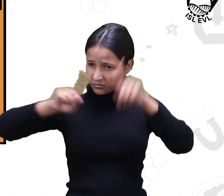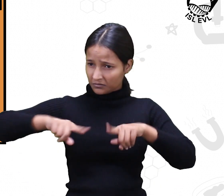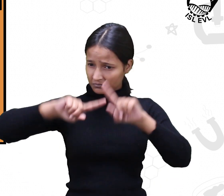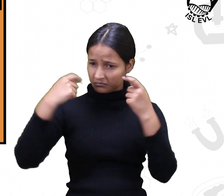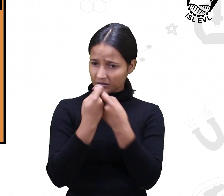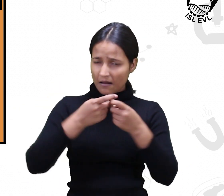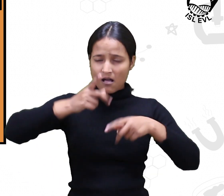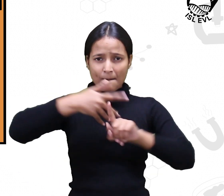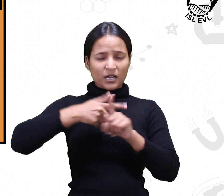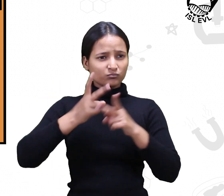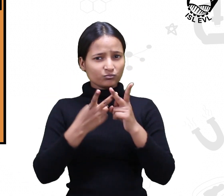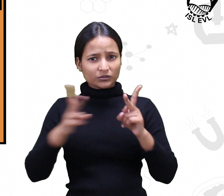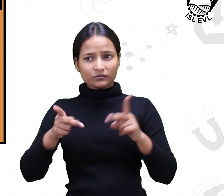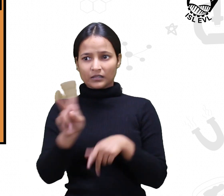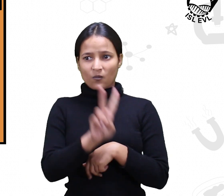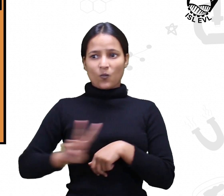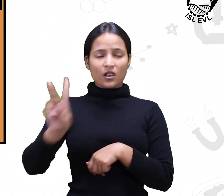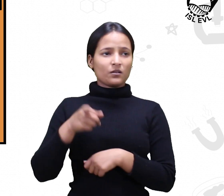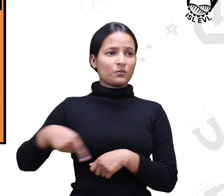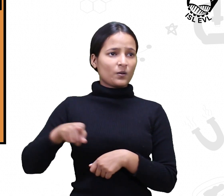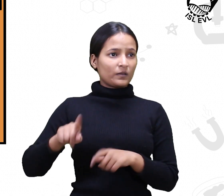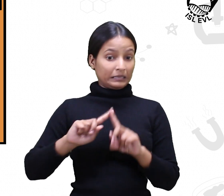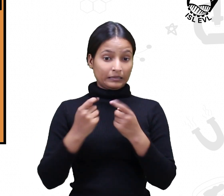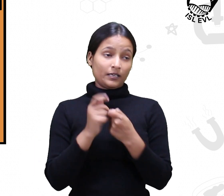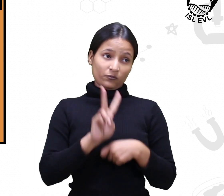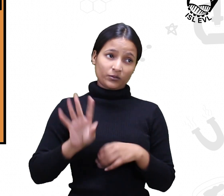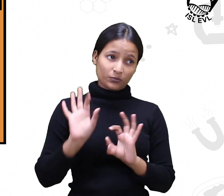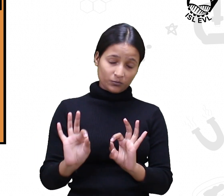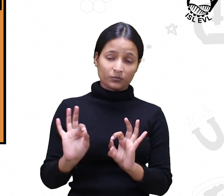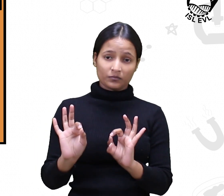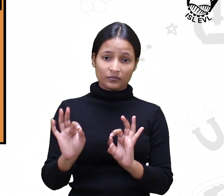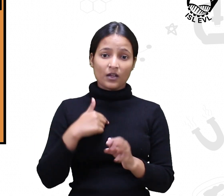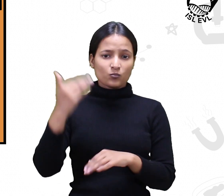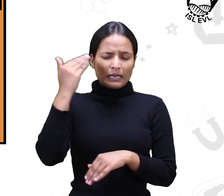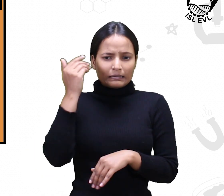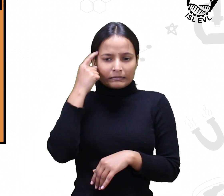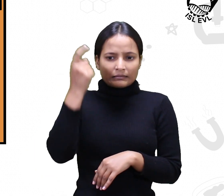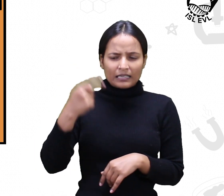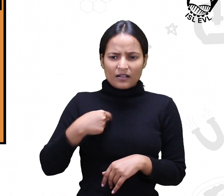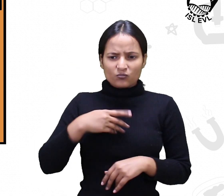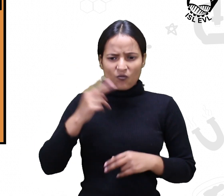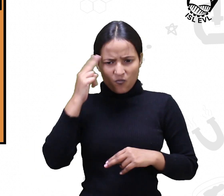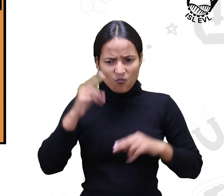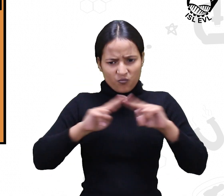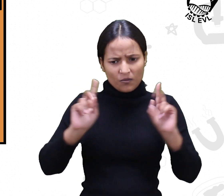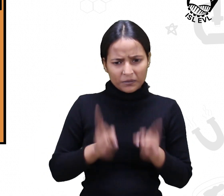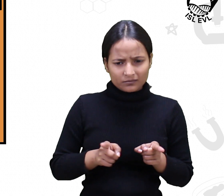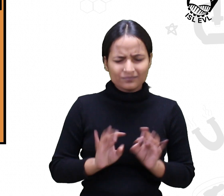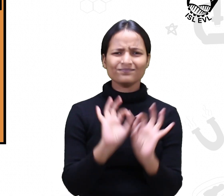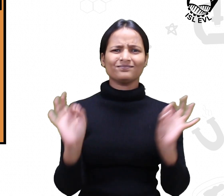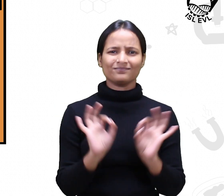have been my really like my asset, so to speak. So I stopped taking it on that I need to know